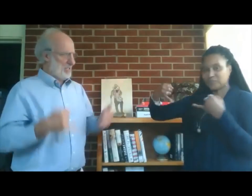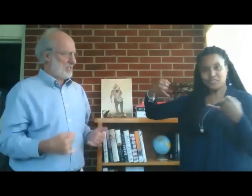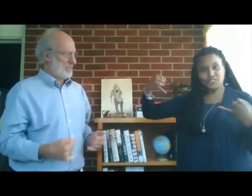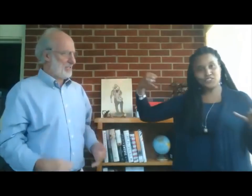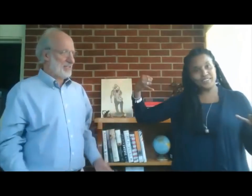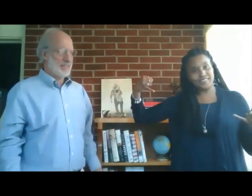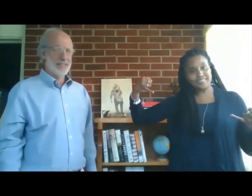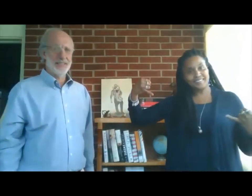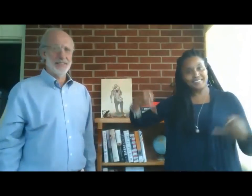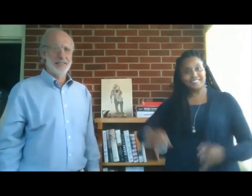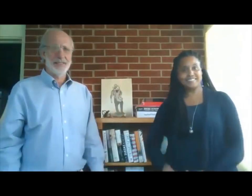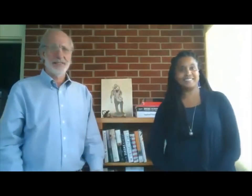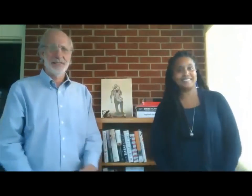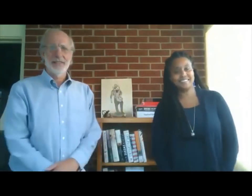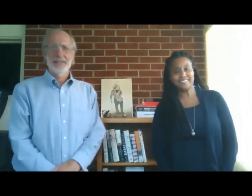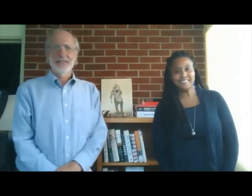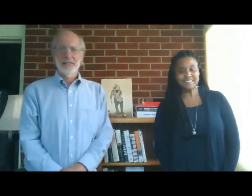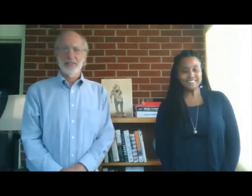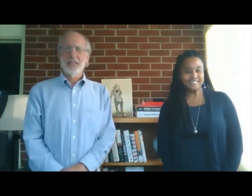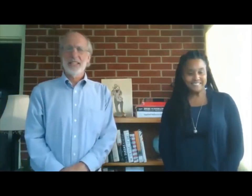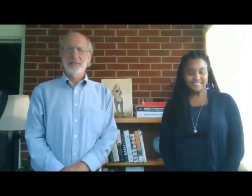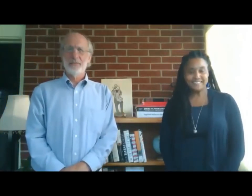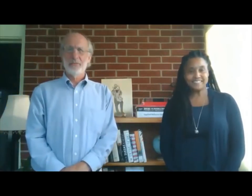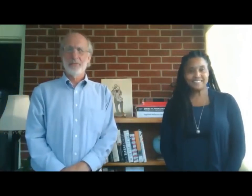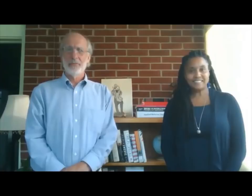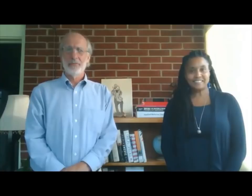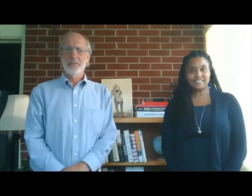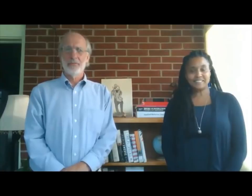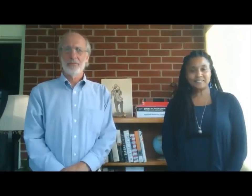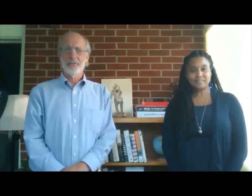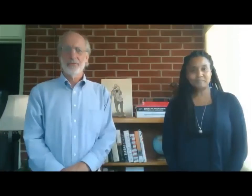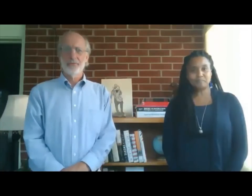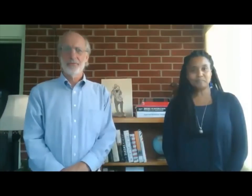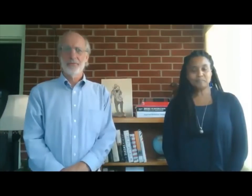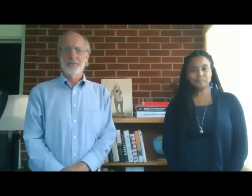String. String. Go ahead.